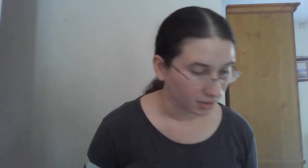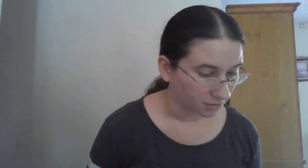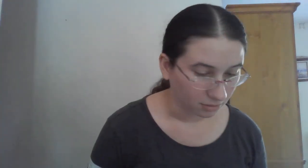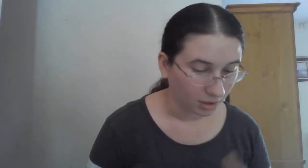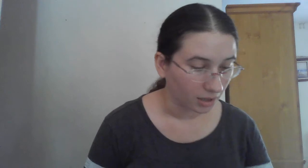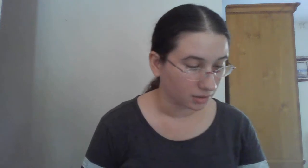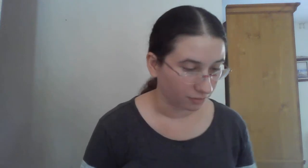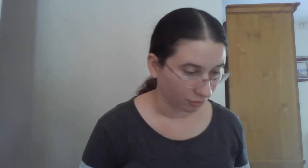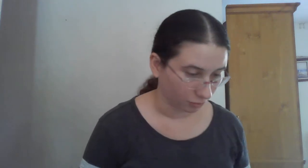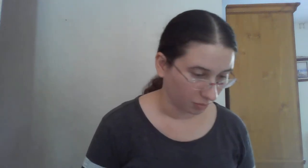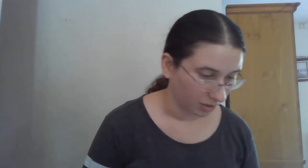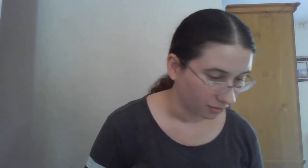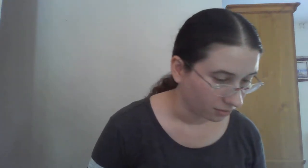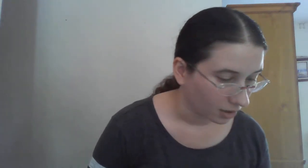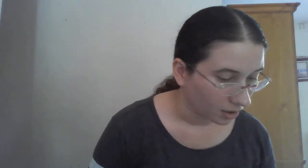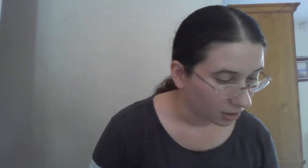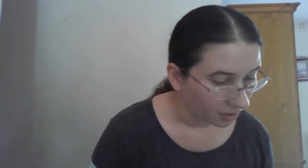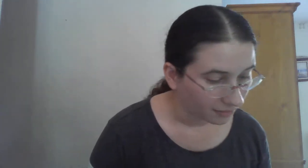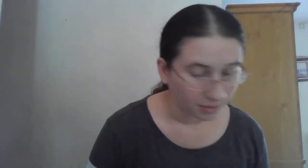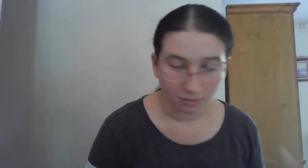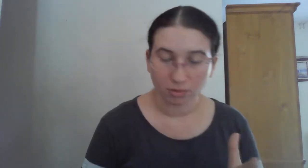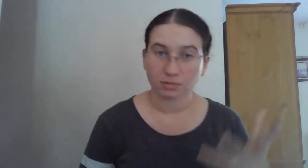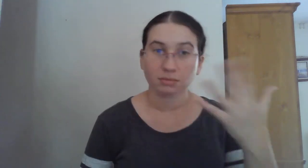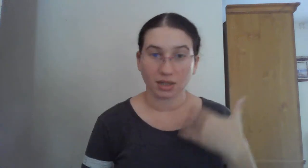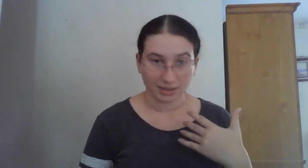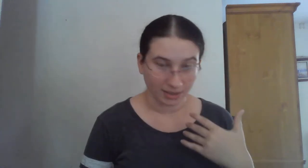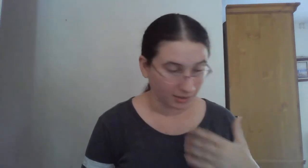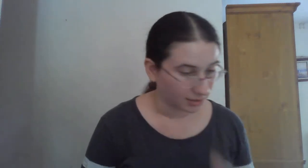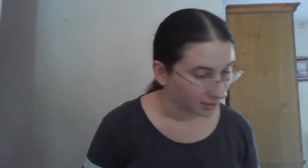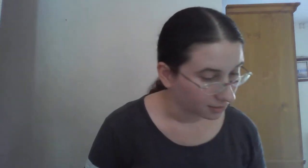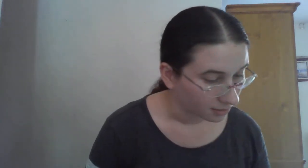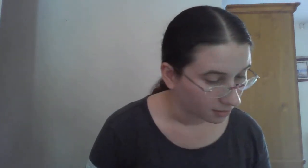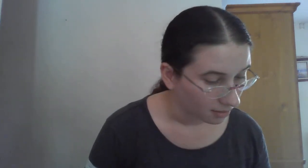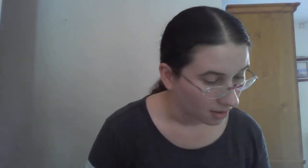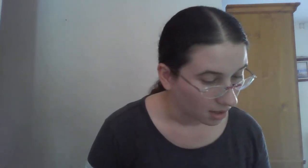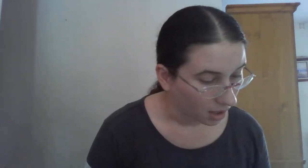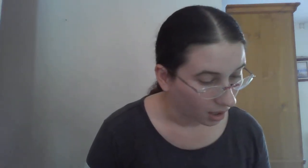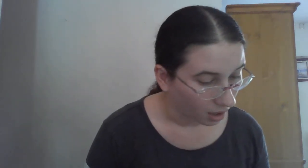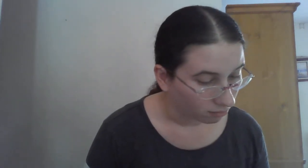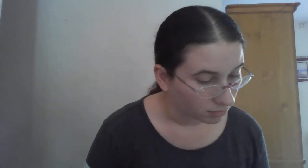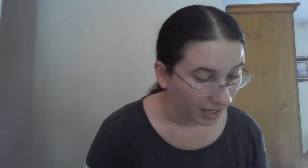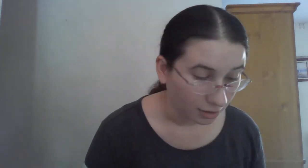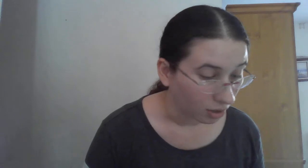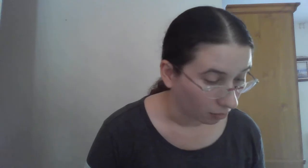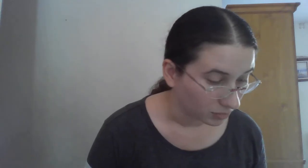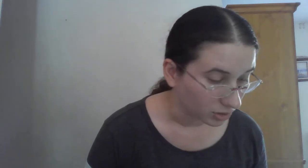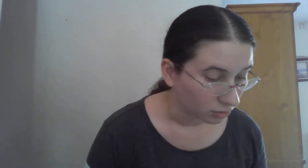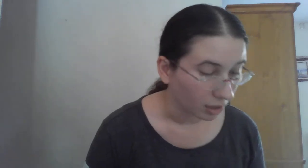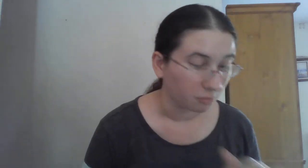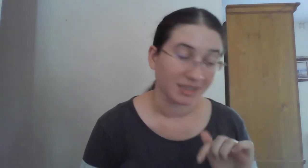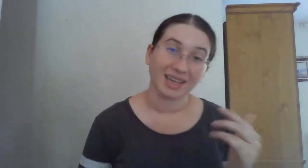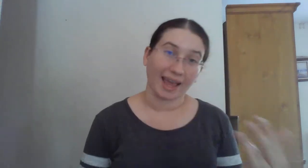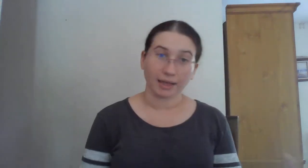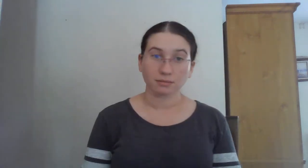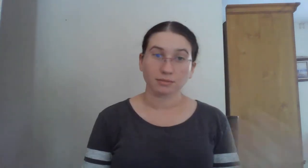right? So tons of those responses. Here we have some more sentences. Can you help me? You help me can. Can